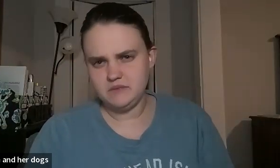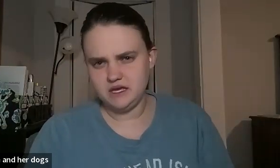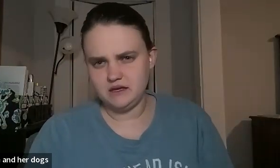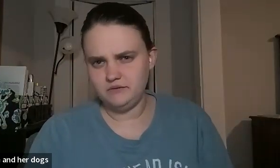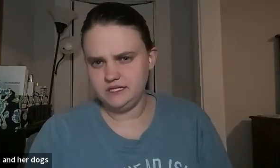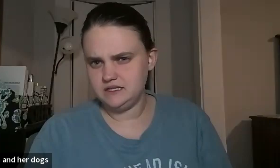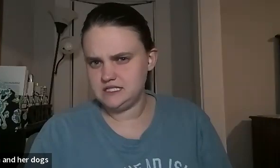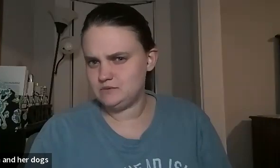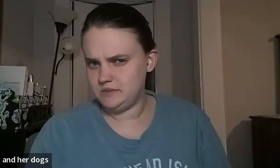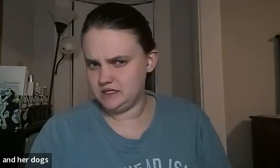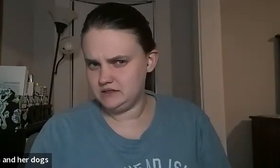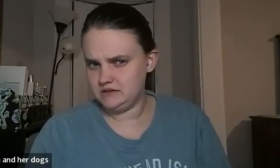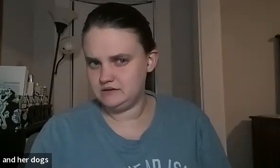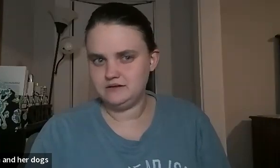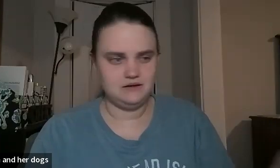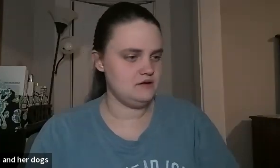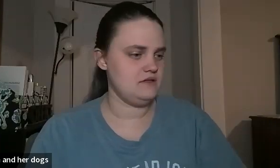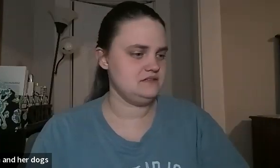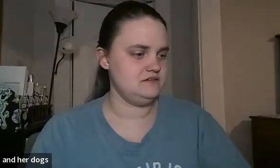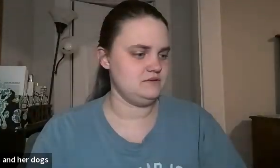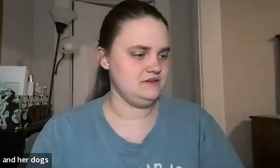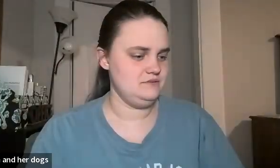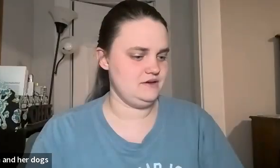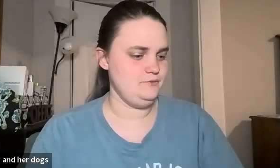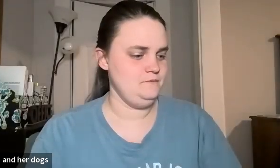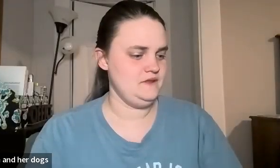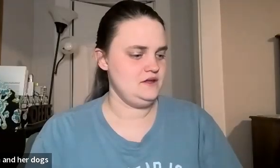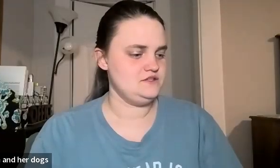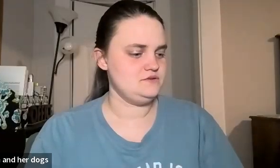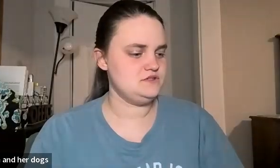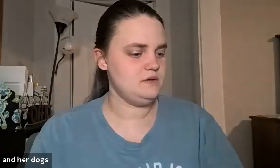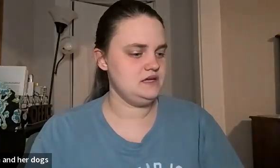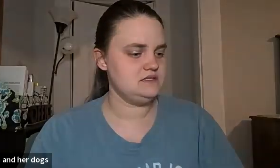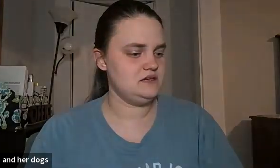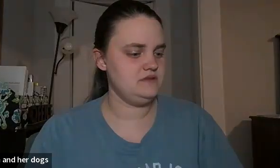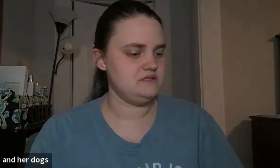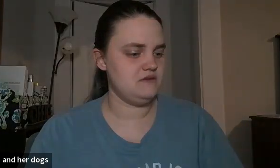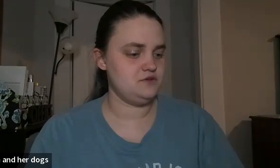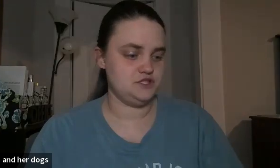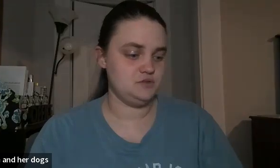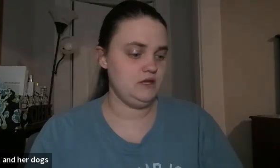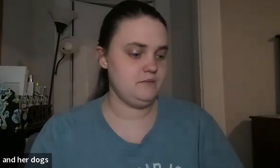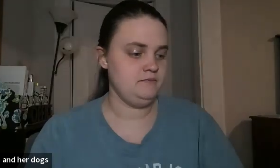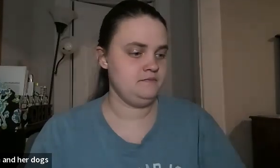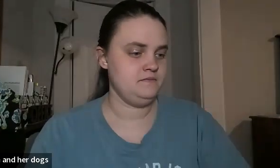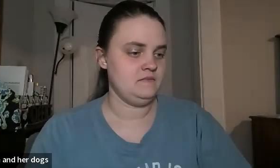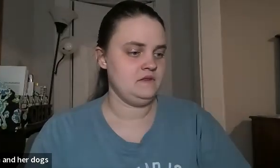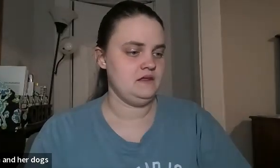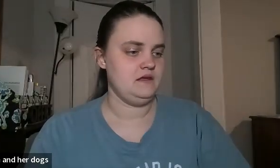Swimming. Have we done swimming? No, that's a good one. There we go. So swimming is going to be the sign for just swim, which